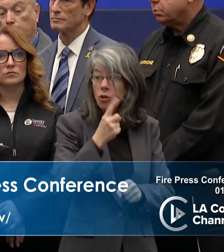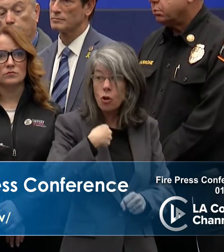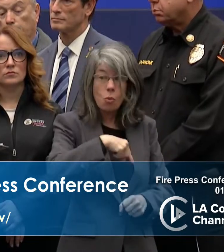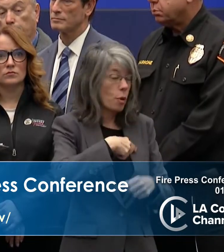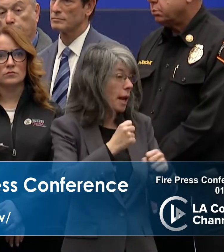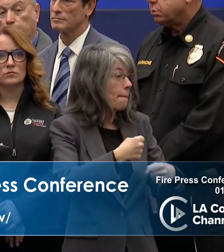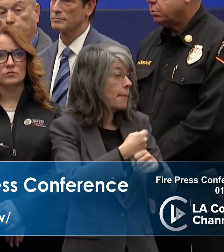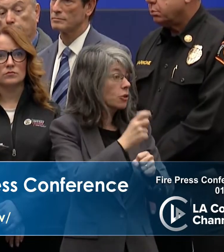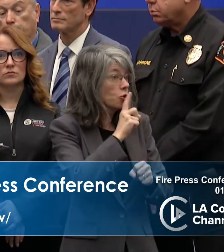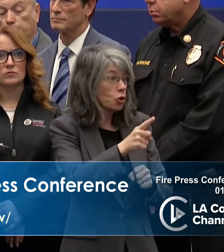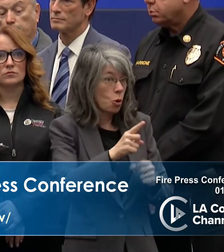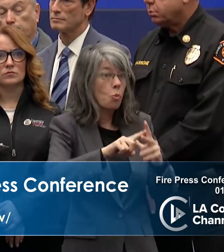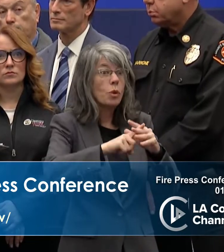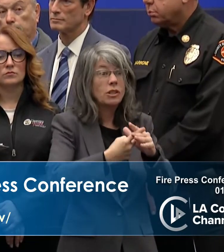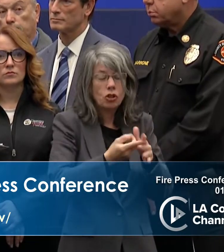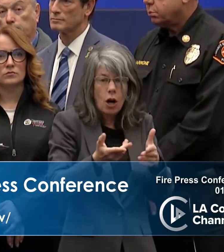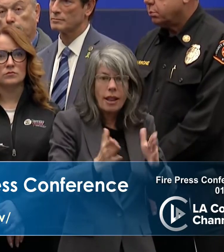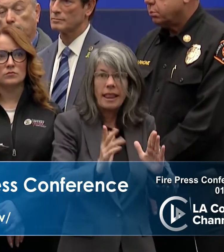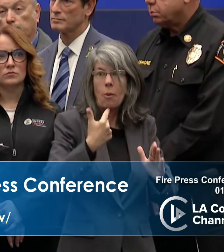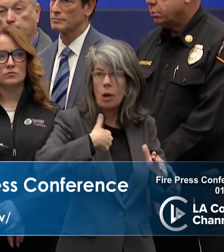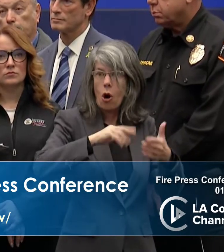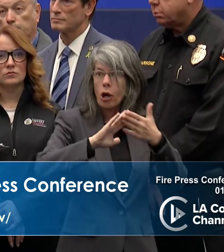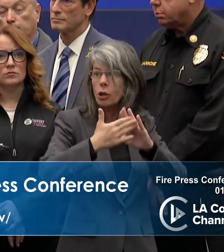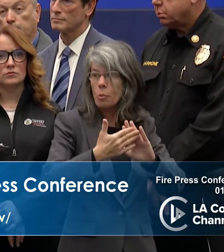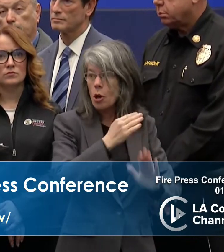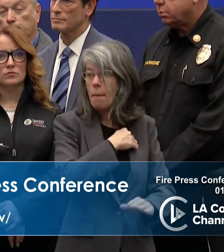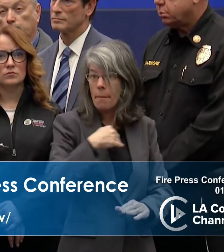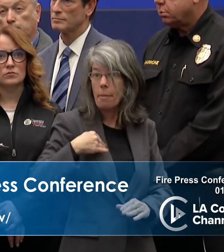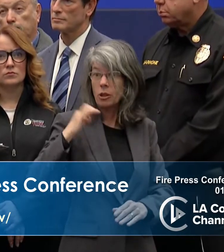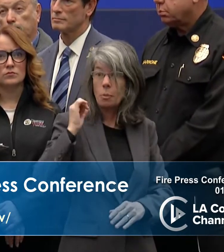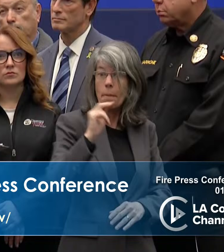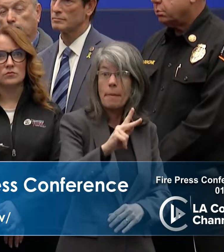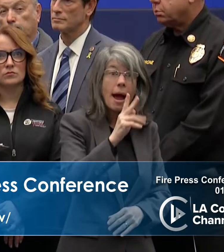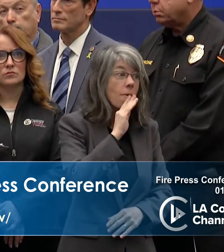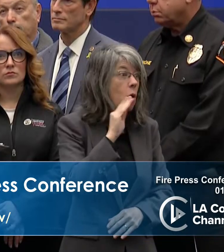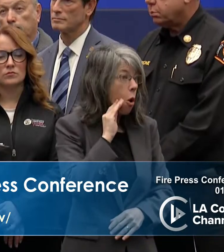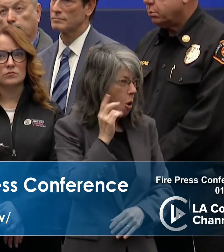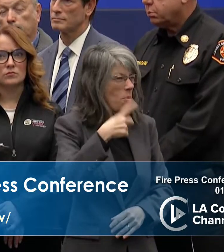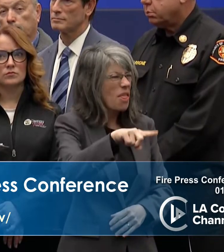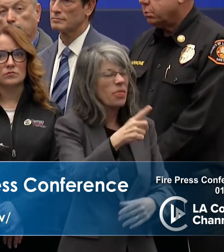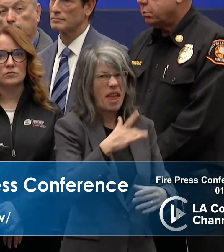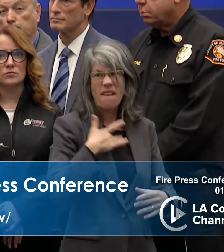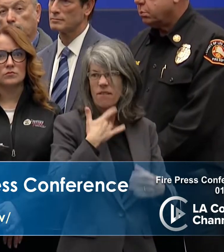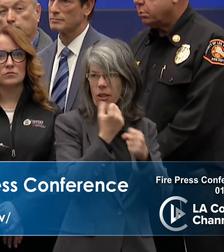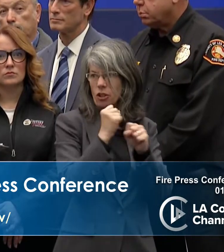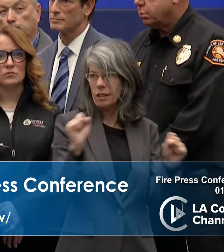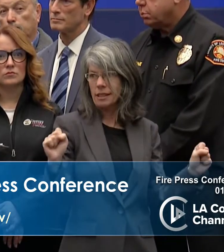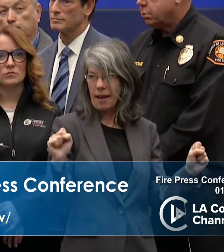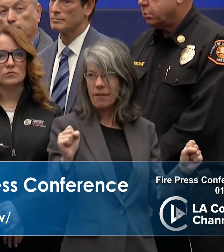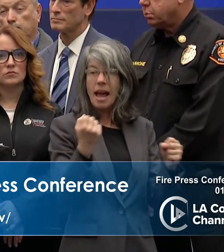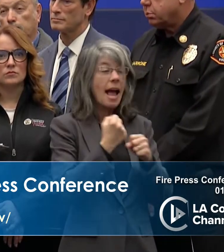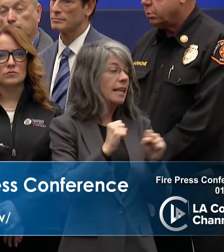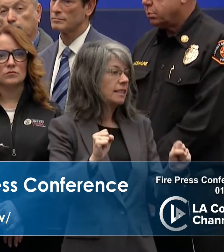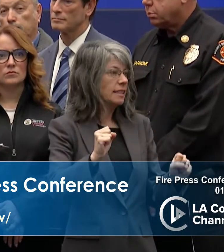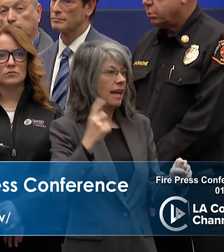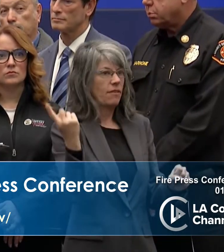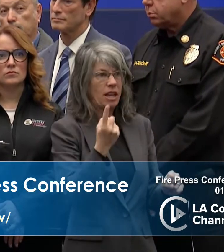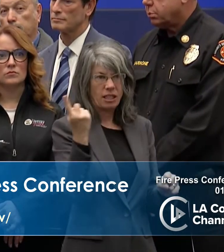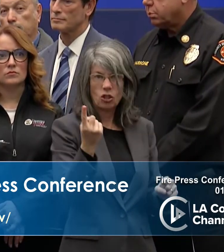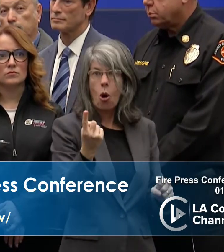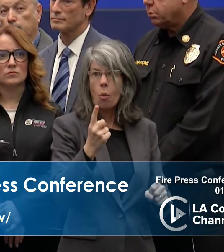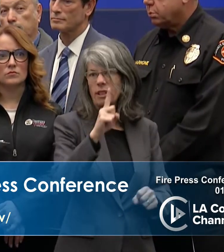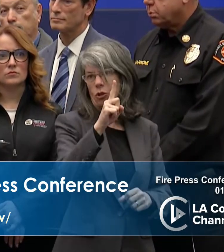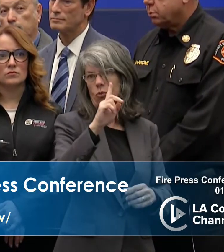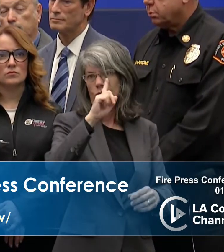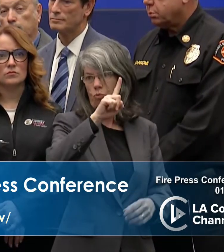make sure that when we start allowing our community members back to their homes, that they are safe. Safety is always